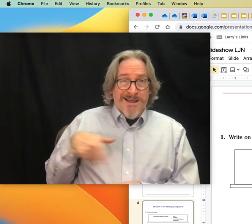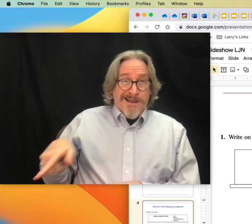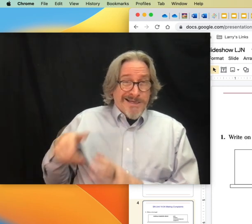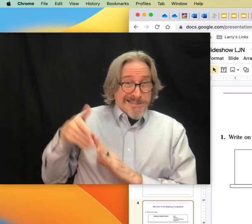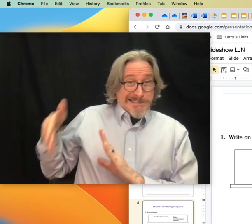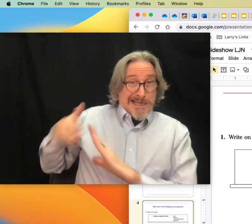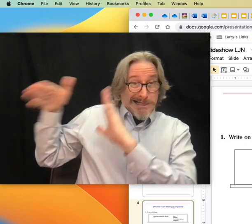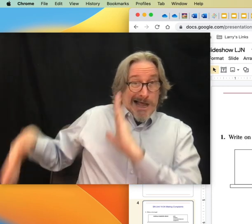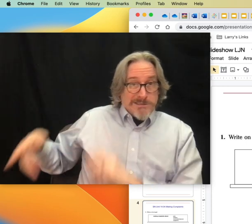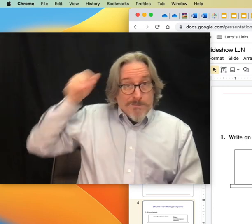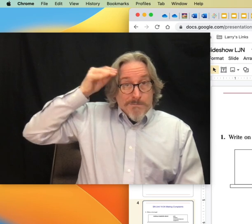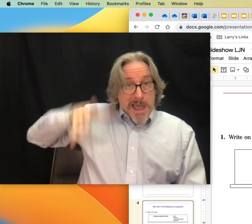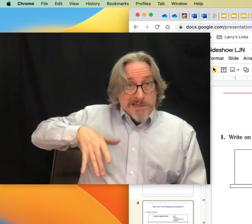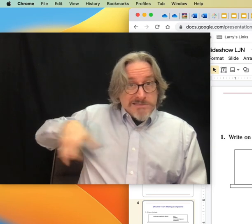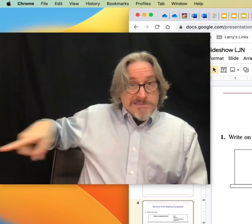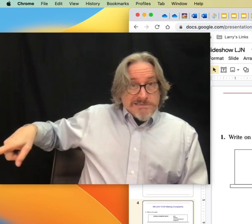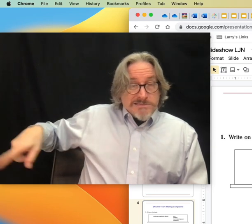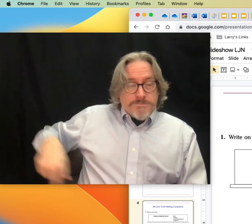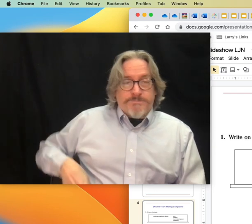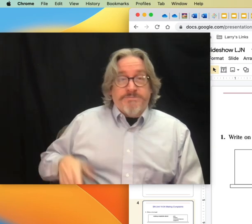like,